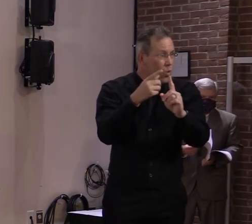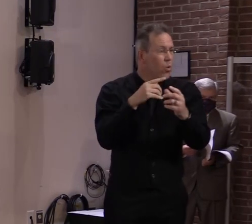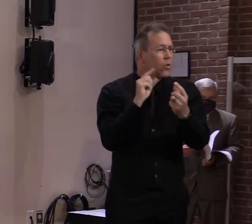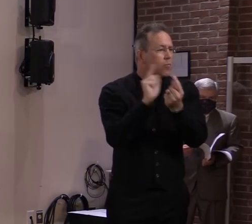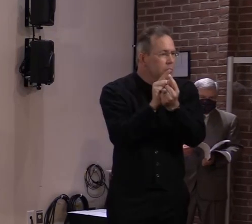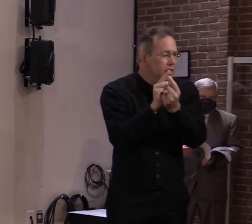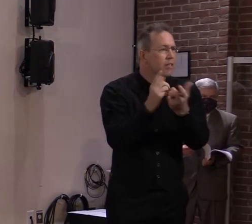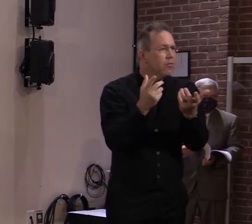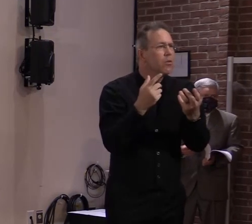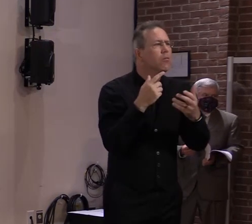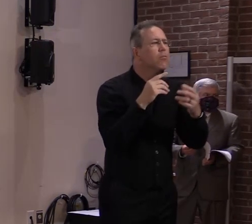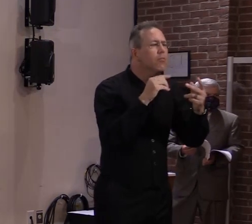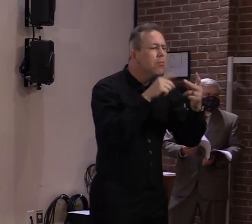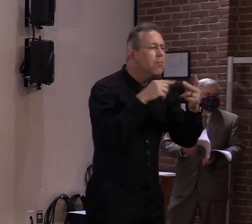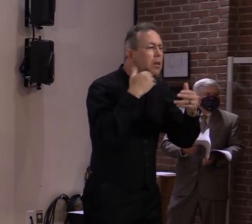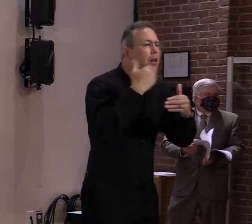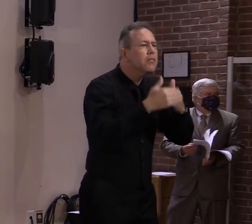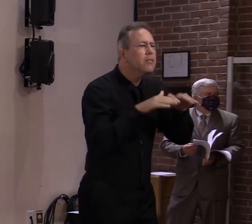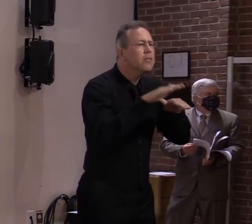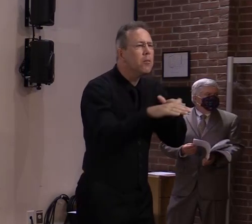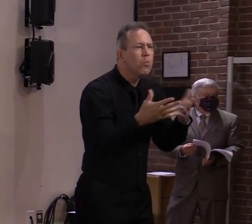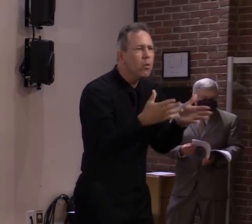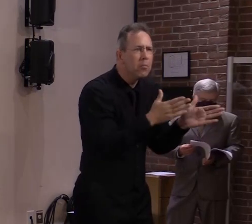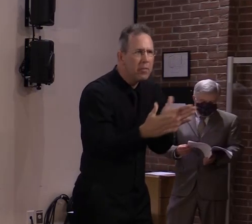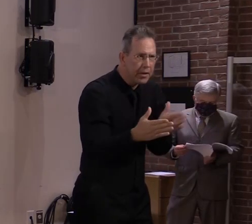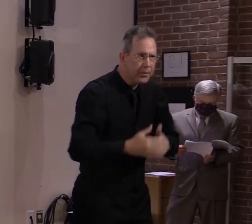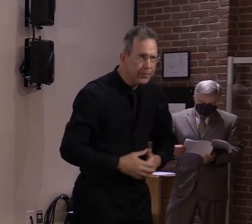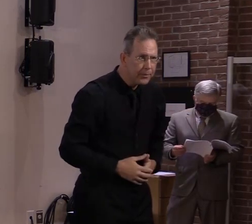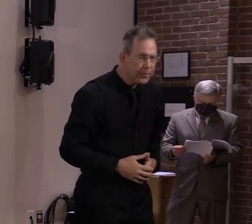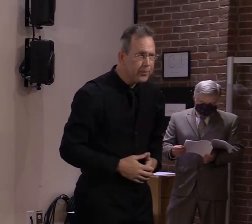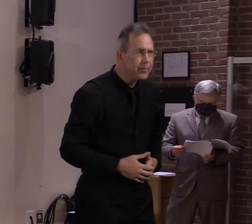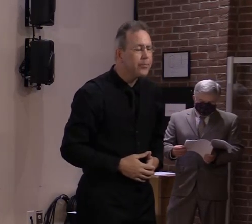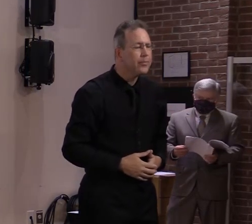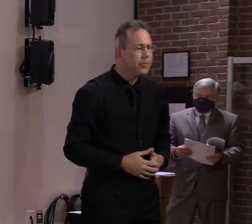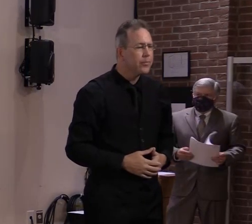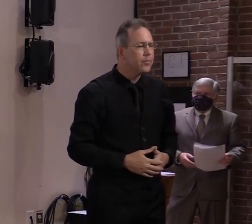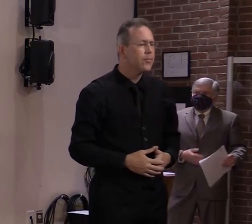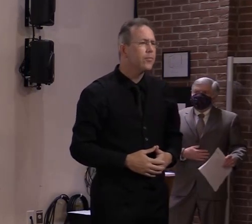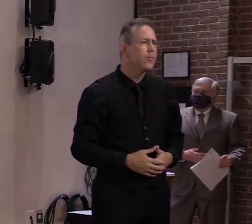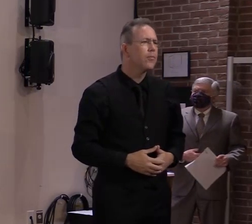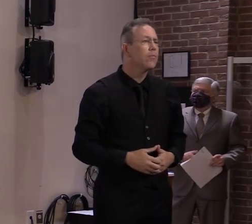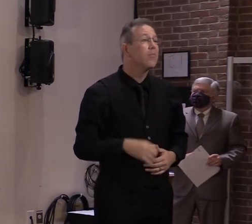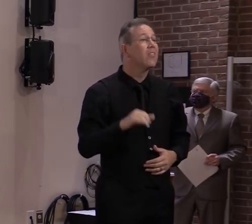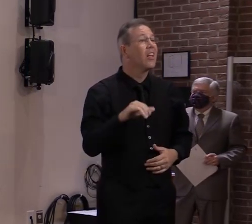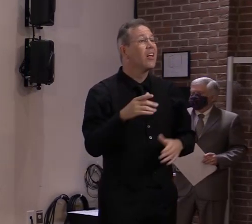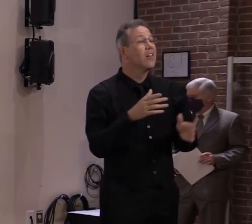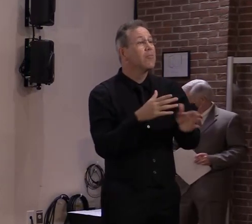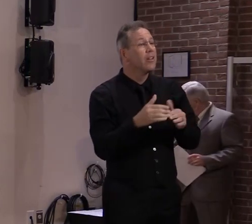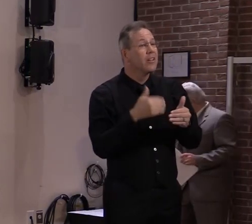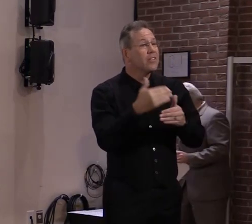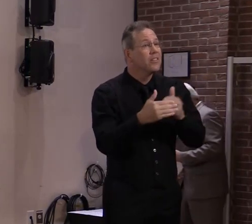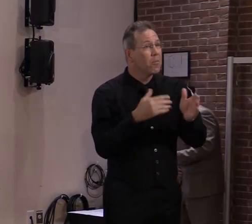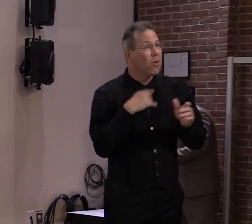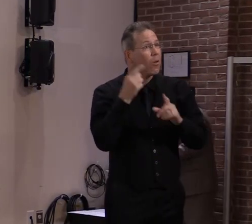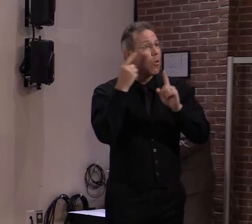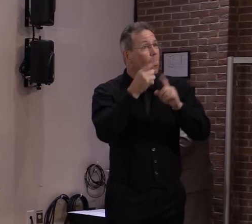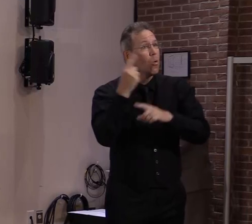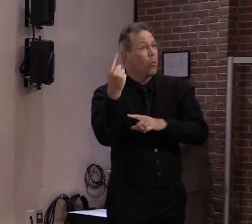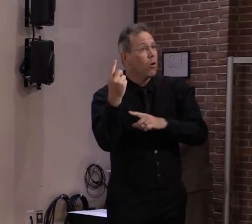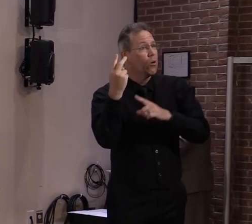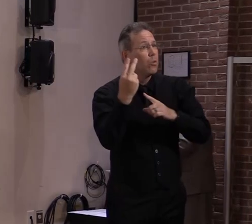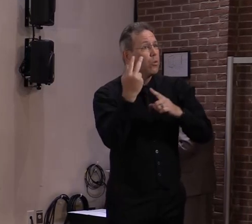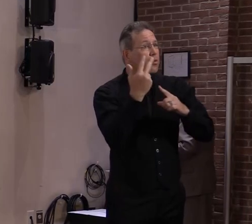called universal guidance. We outlined this at the beginning of the month. So as a reminder, this plan was